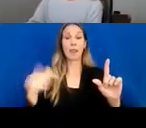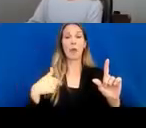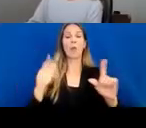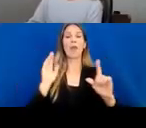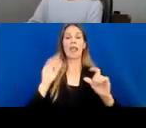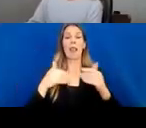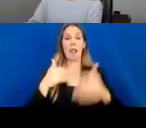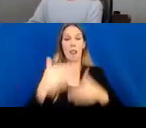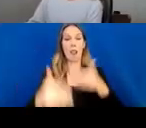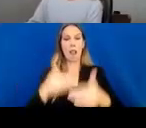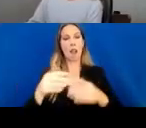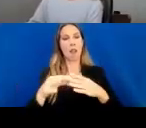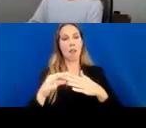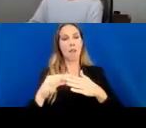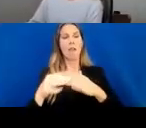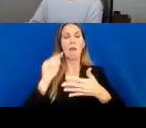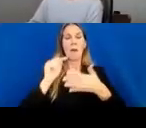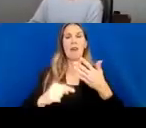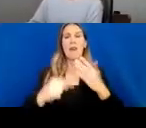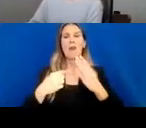through a few key features.